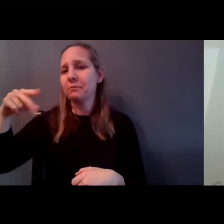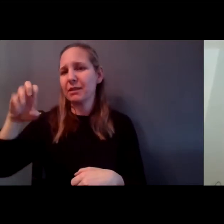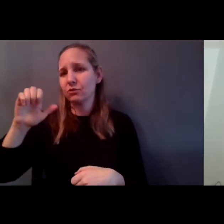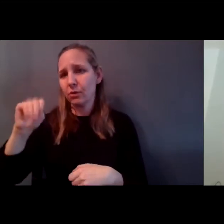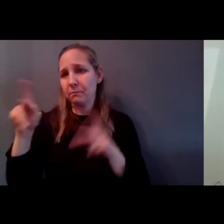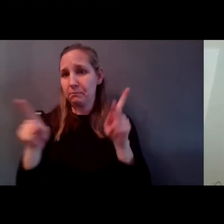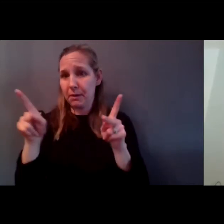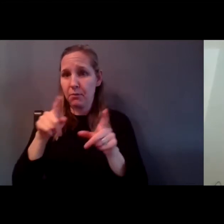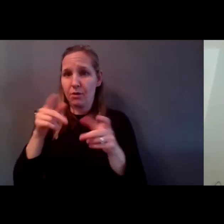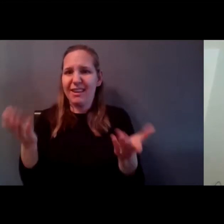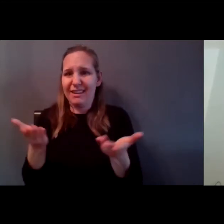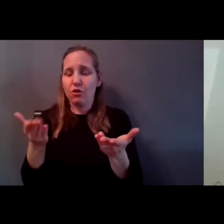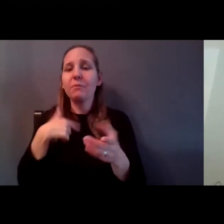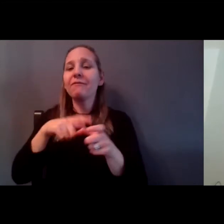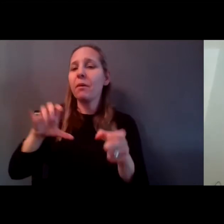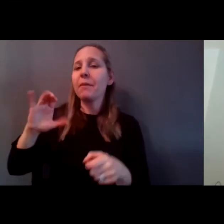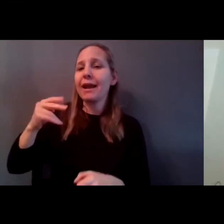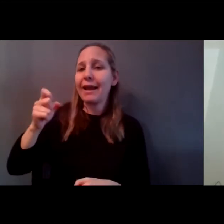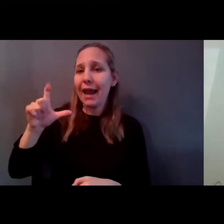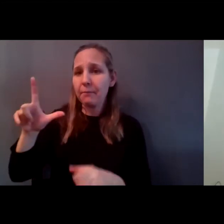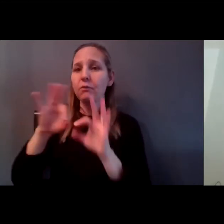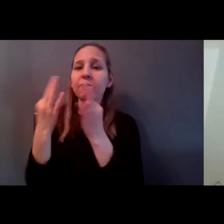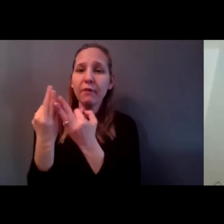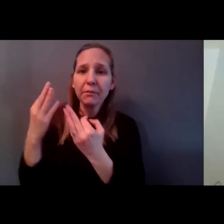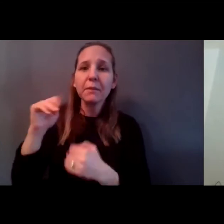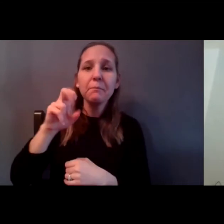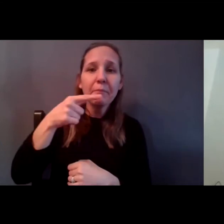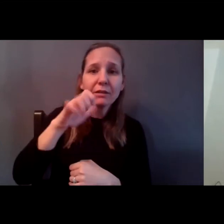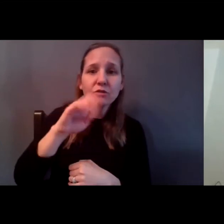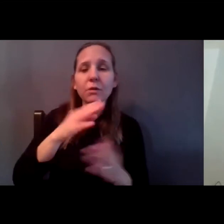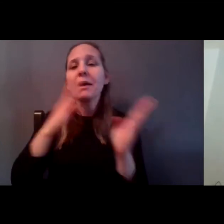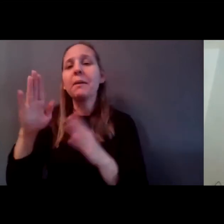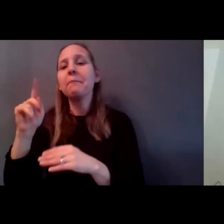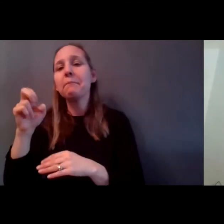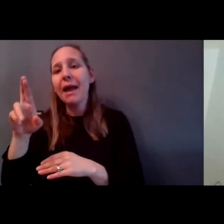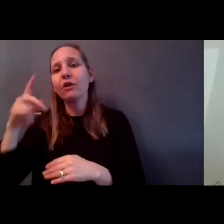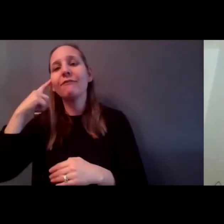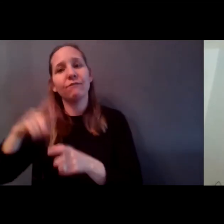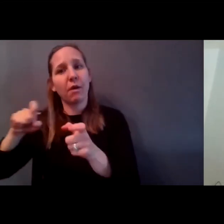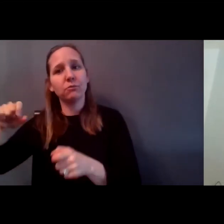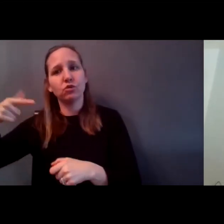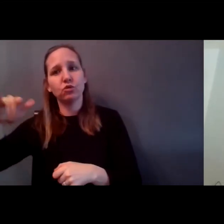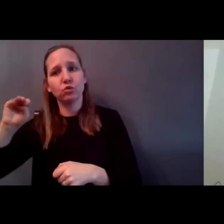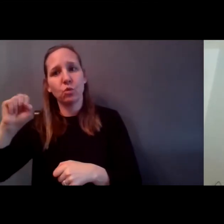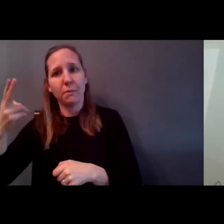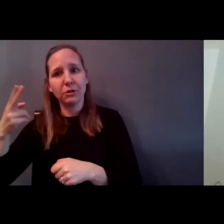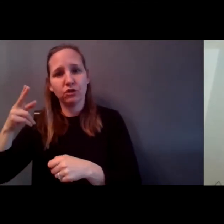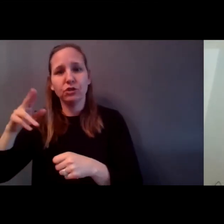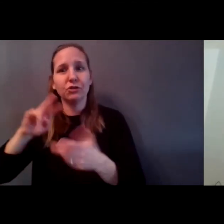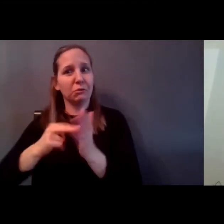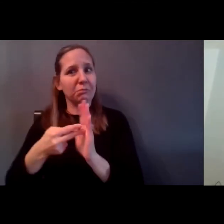Vancouver. I come from the Campbell family in Musqueam and the Baker family in the Squamish Nation. So I have a very large family